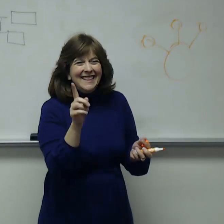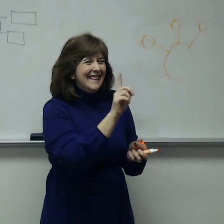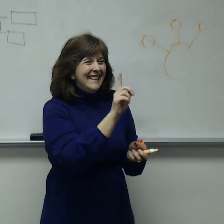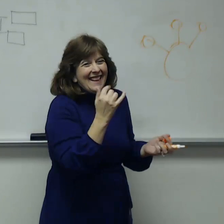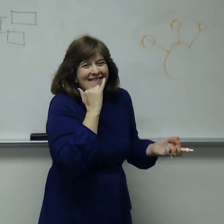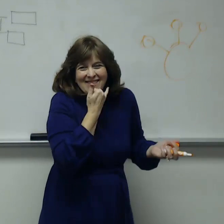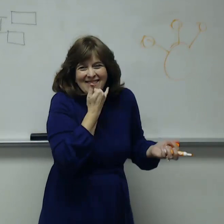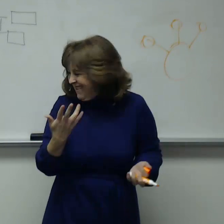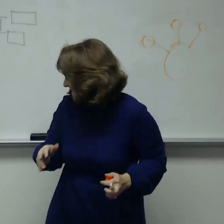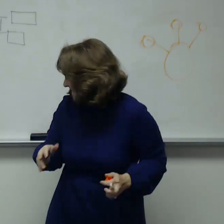That was wrong.